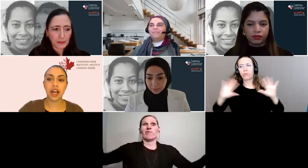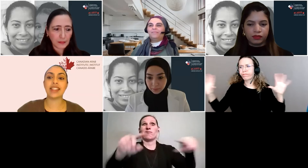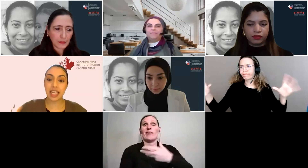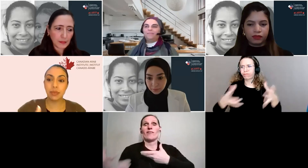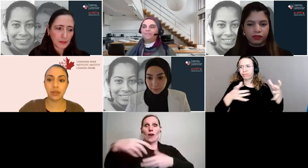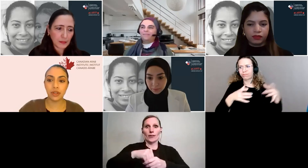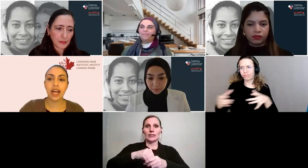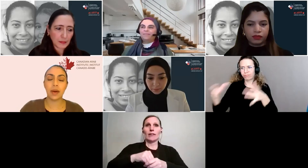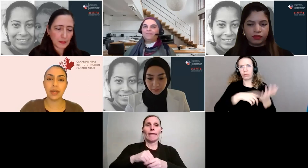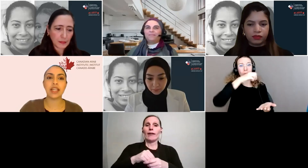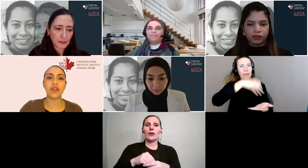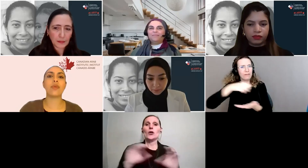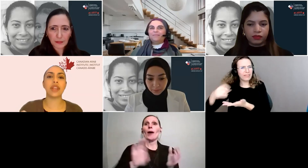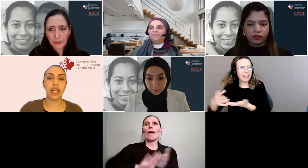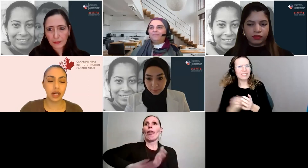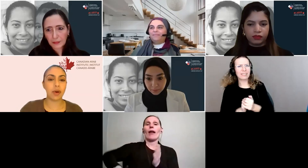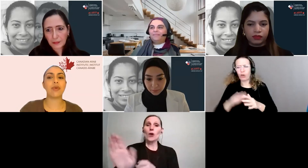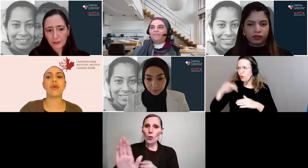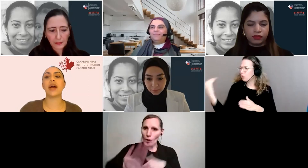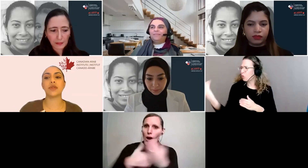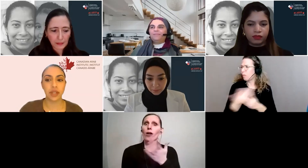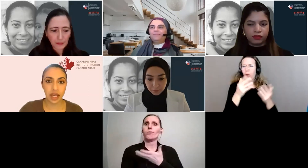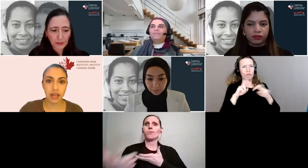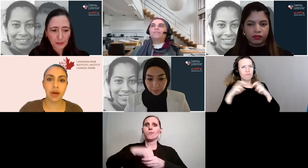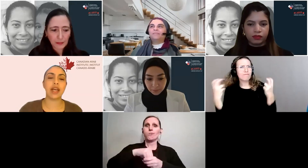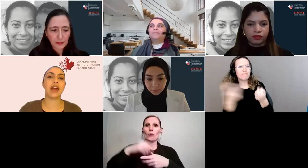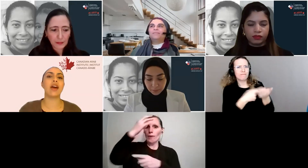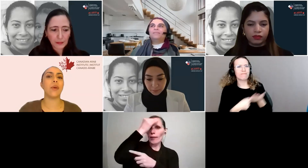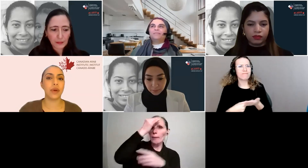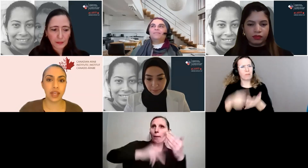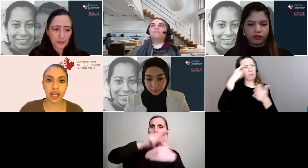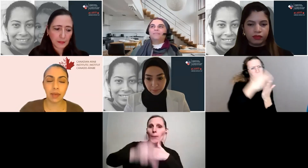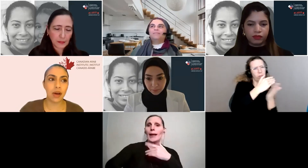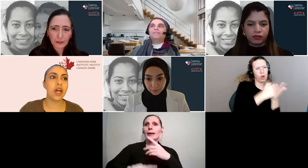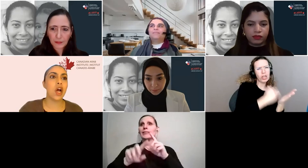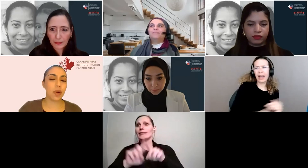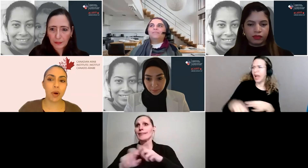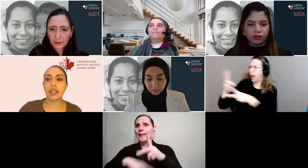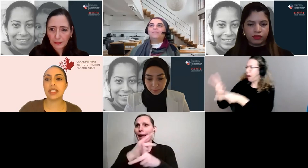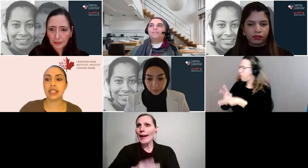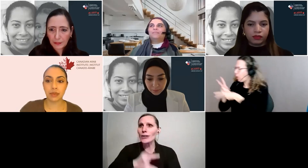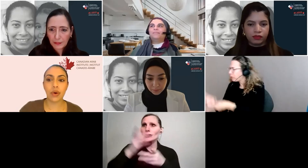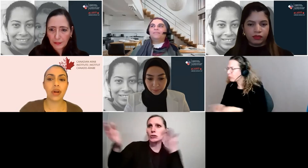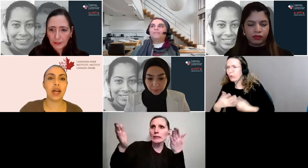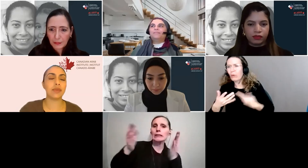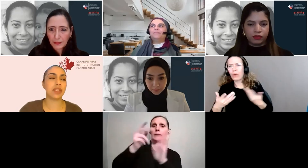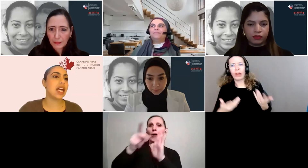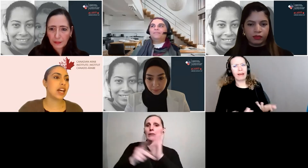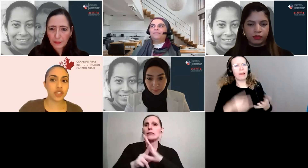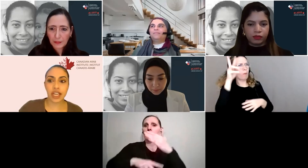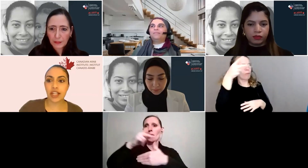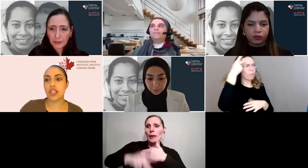the table and coming together when we're thinking about programs, when we're thinking about care, when we're thinking about our policies and programs